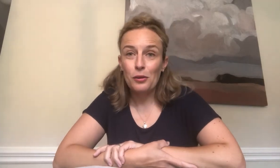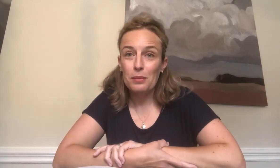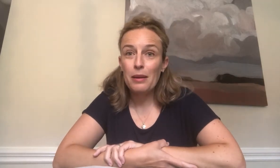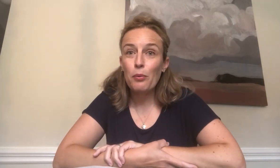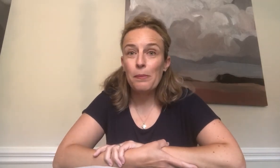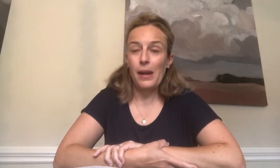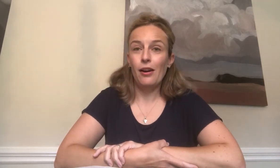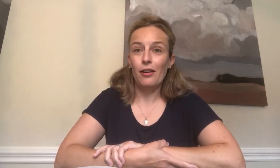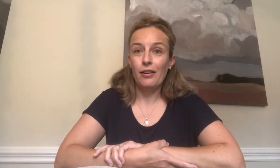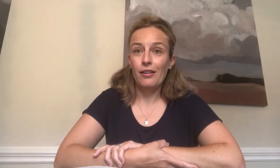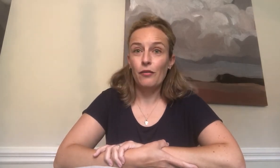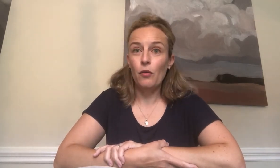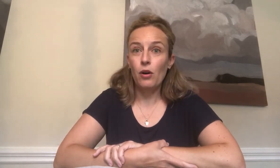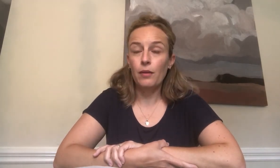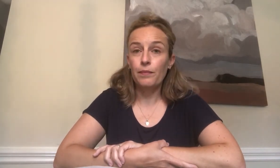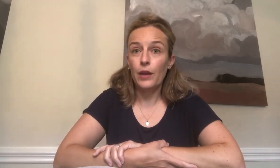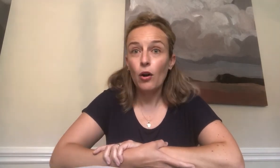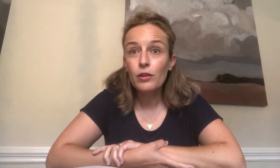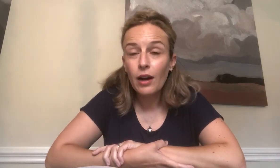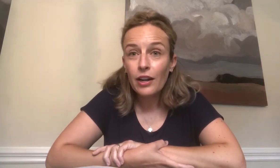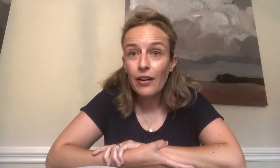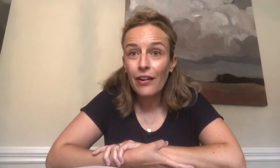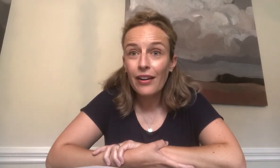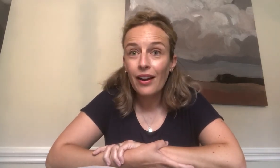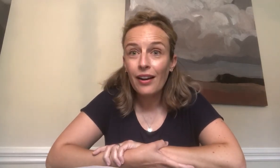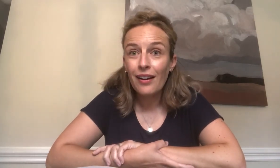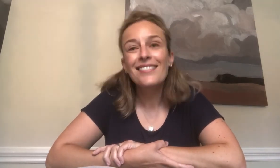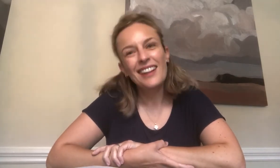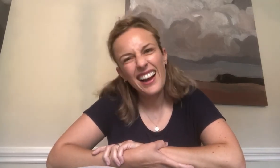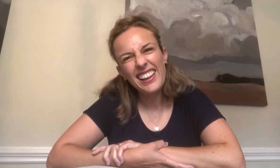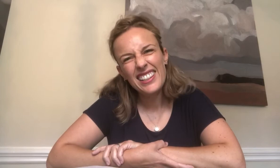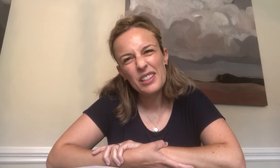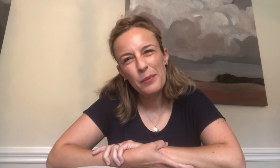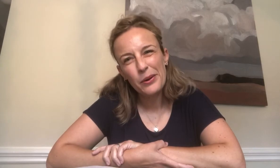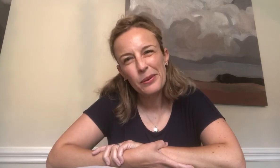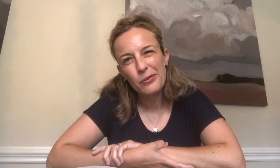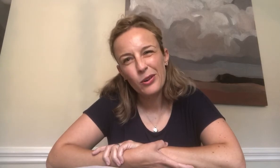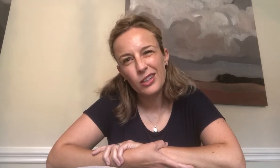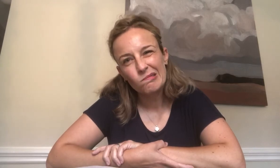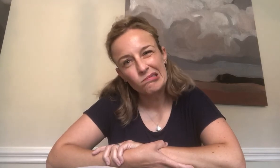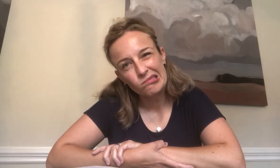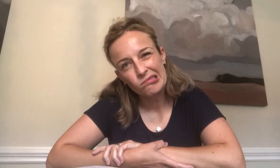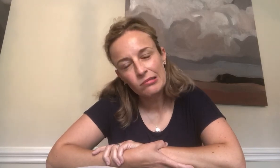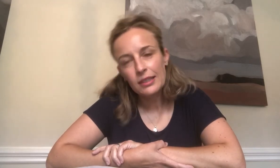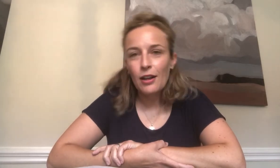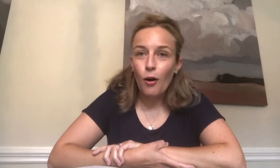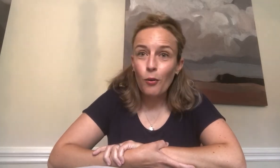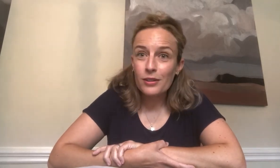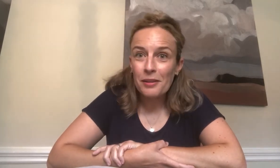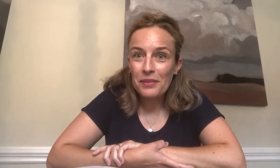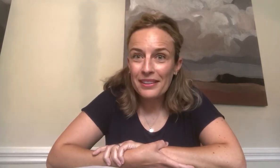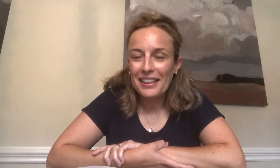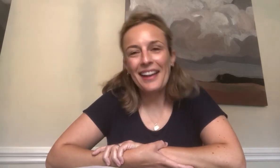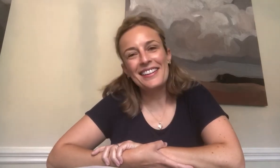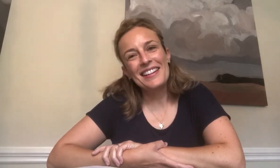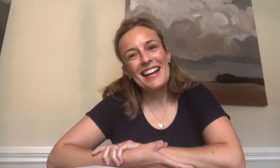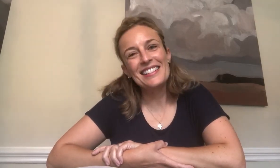be prepared for, oh, you got your hair cut? I liked it better before. Or something like that. It's